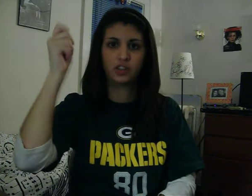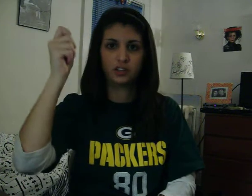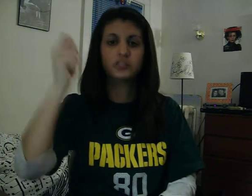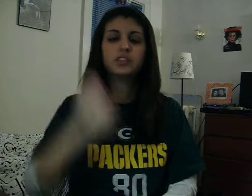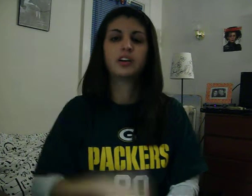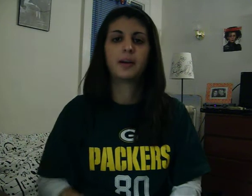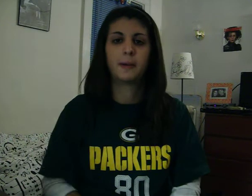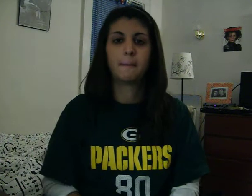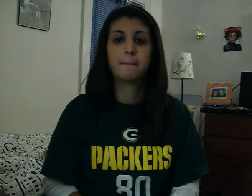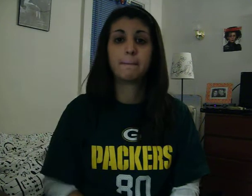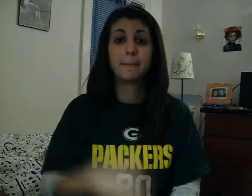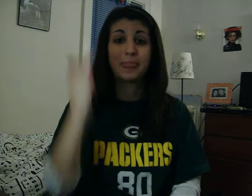set.